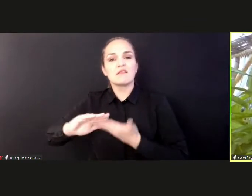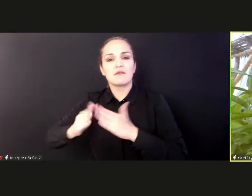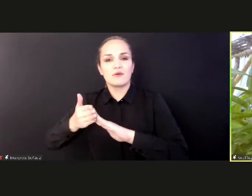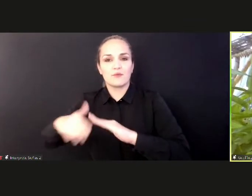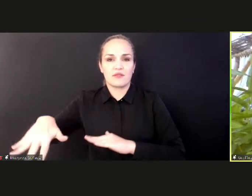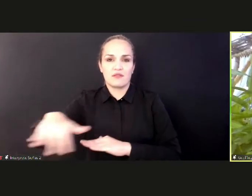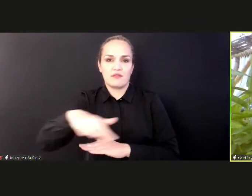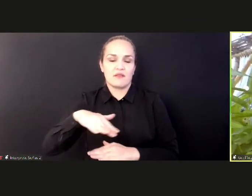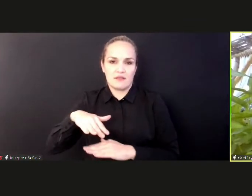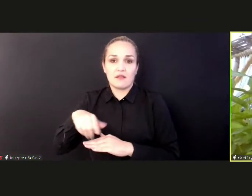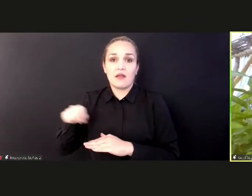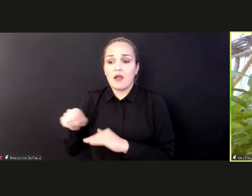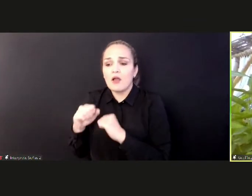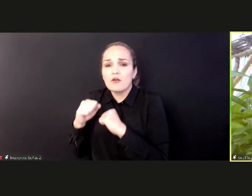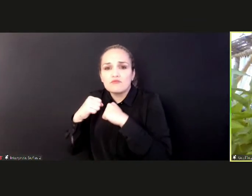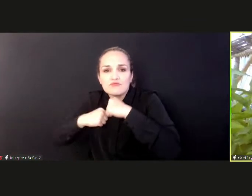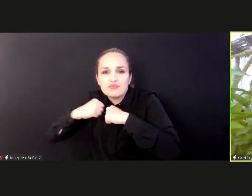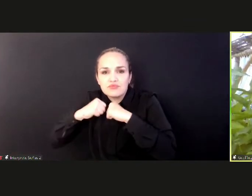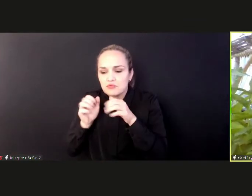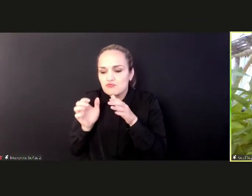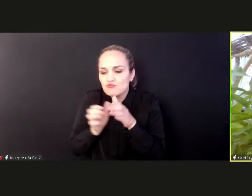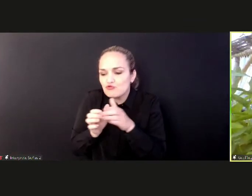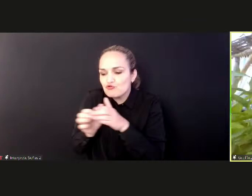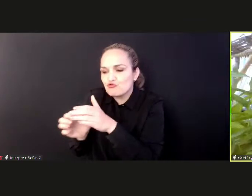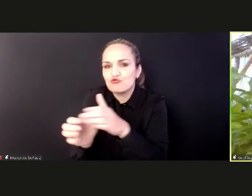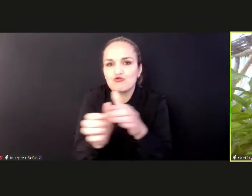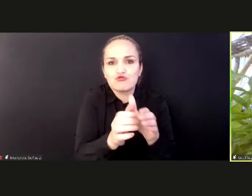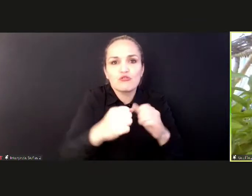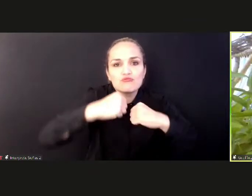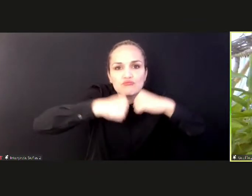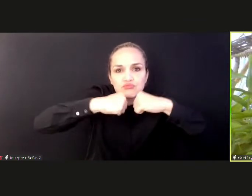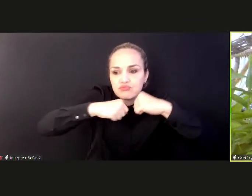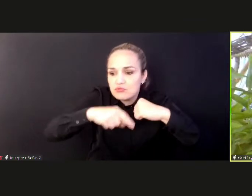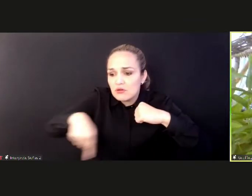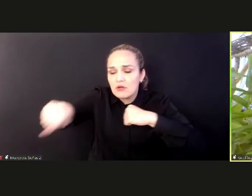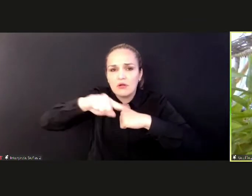that the way they were conceived was not